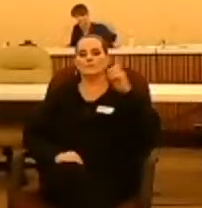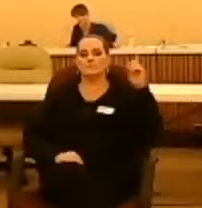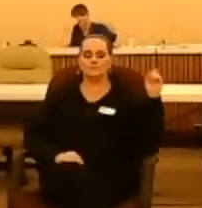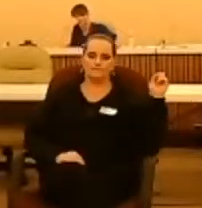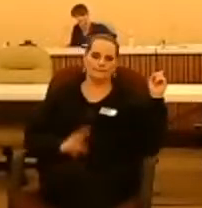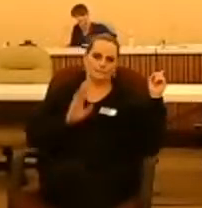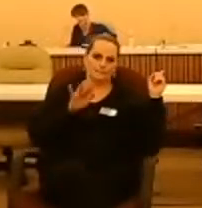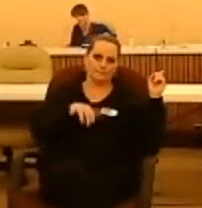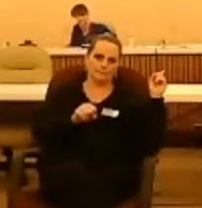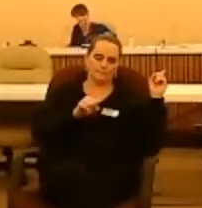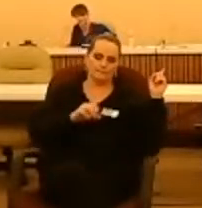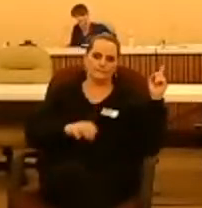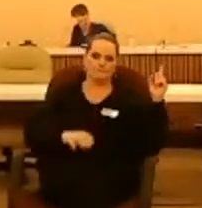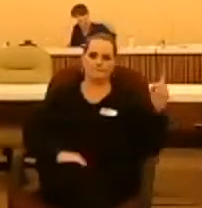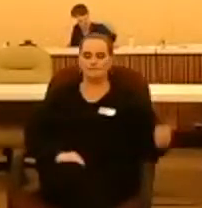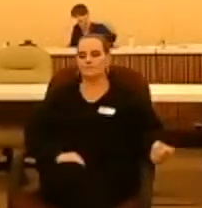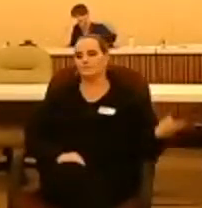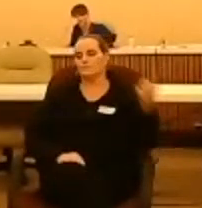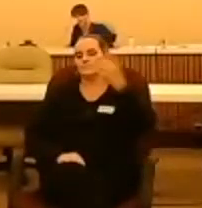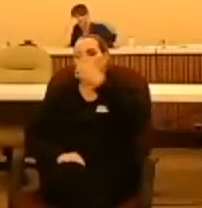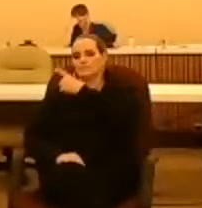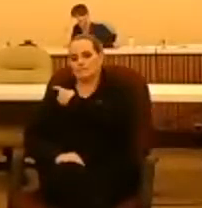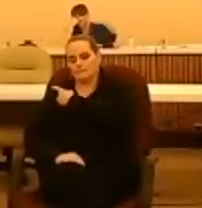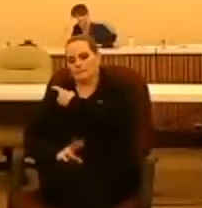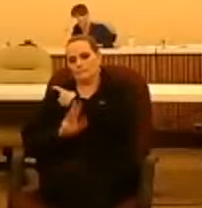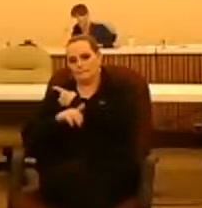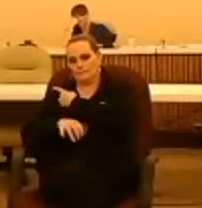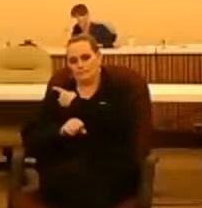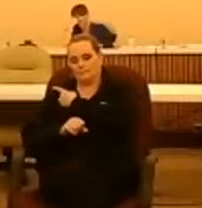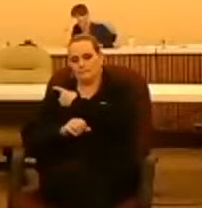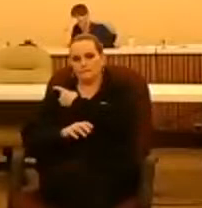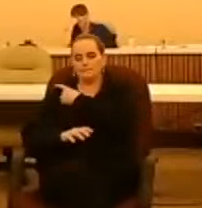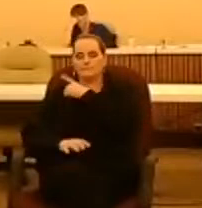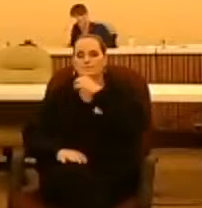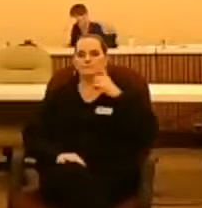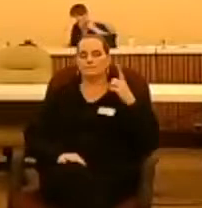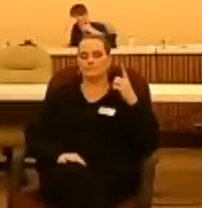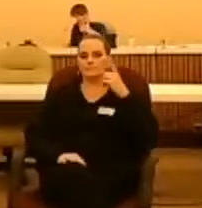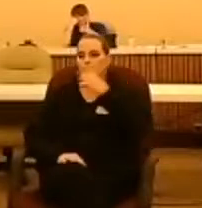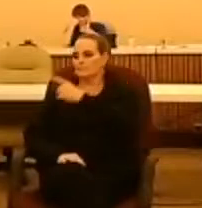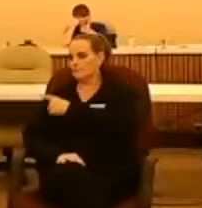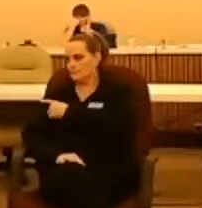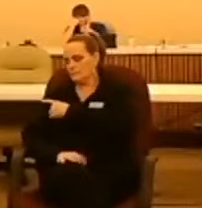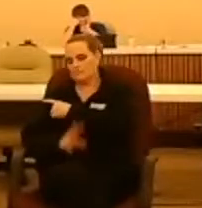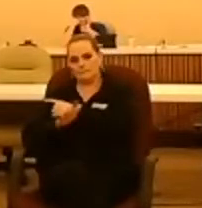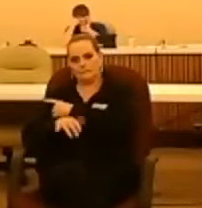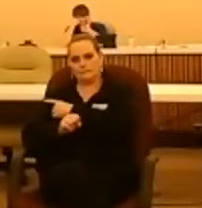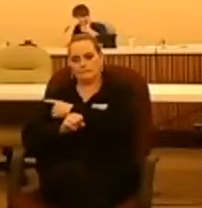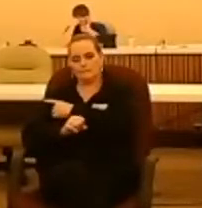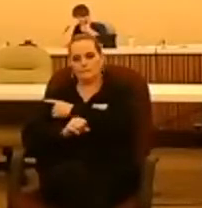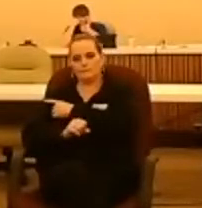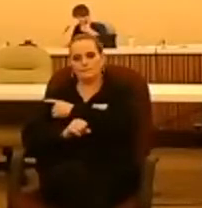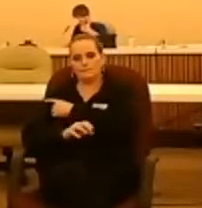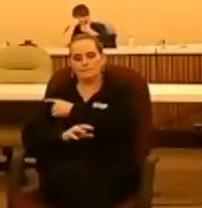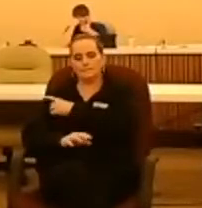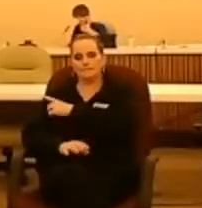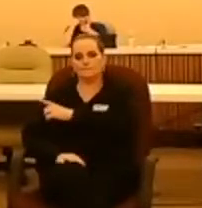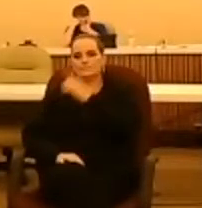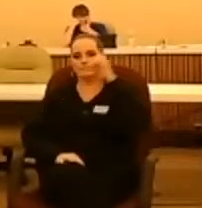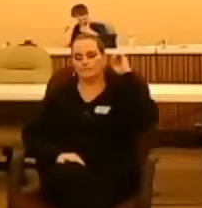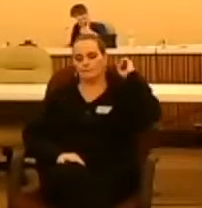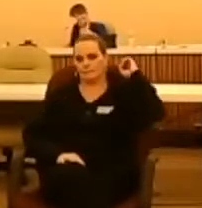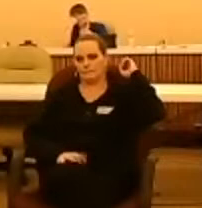Councilmember Stafford? Aye. Councilmember Safranek? Aye. Councilmember Bolsner? Aye.